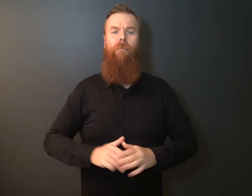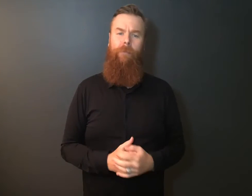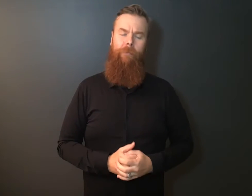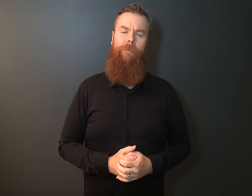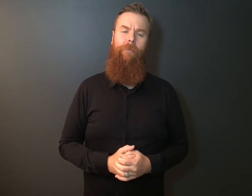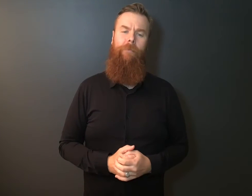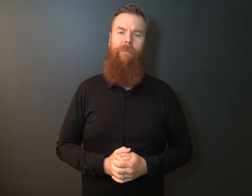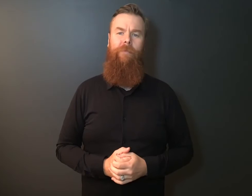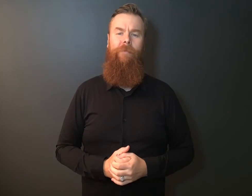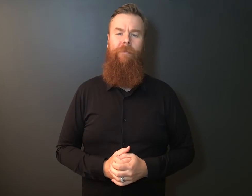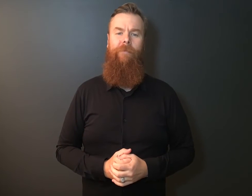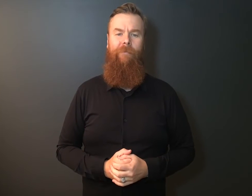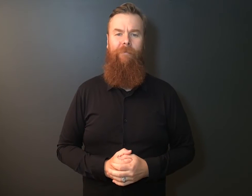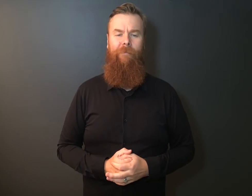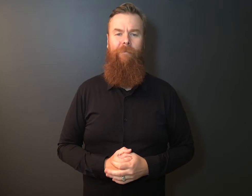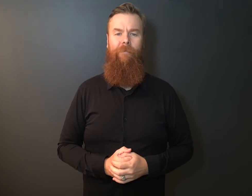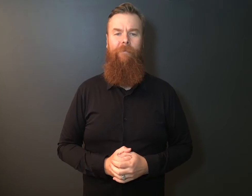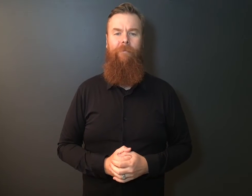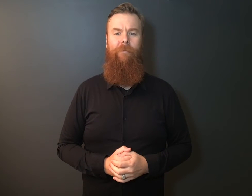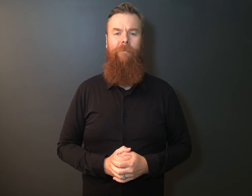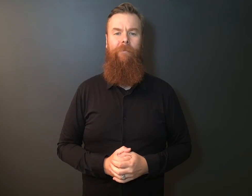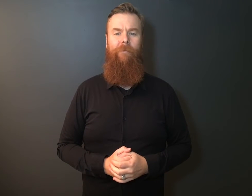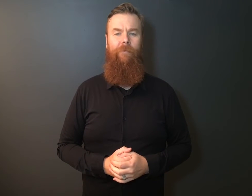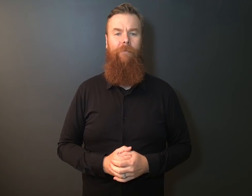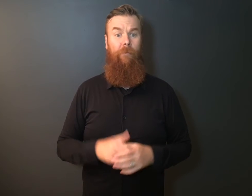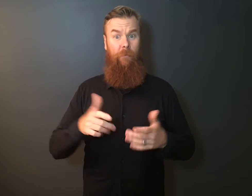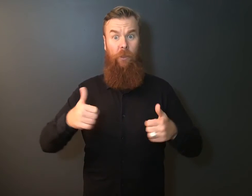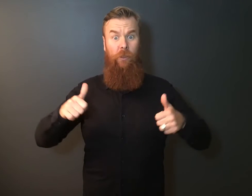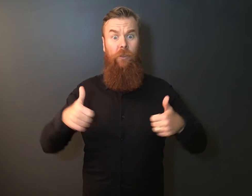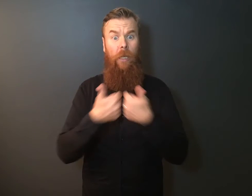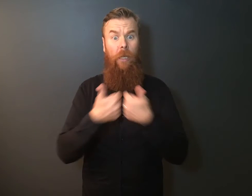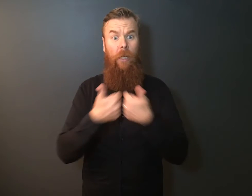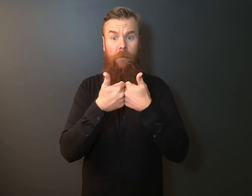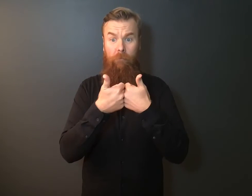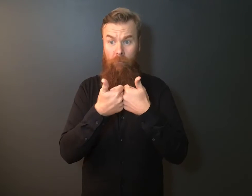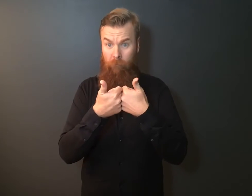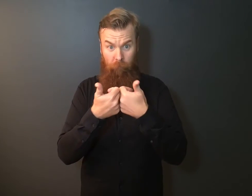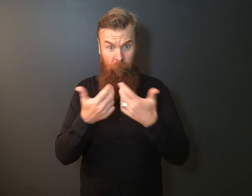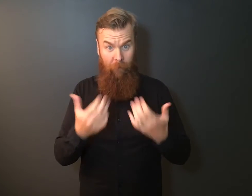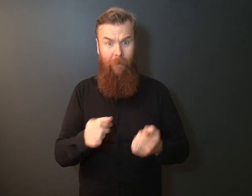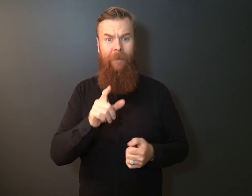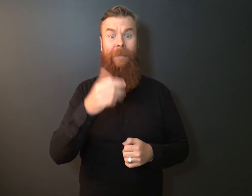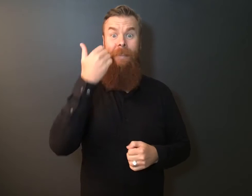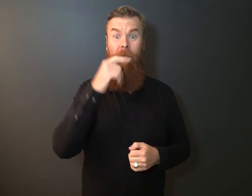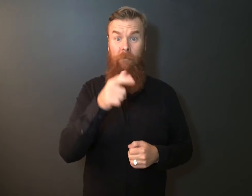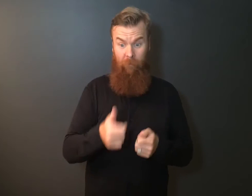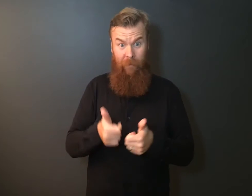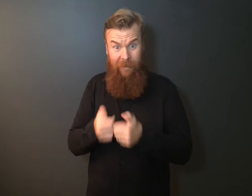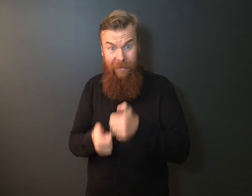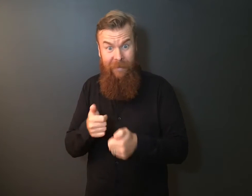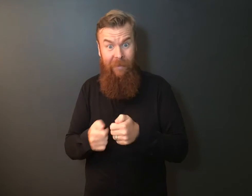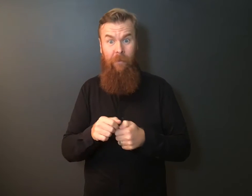Should you have any challenges with accessibilities, please send a message to the host and we'll do our best to resolve the